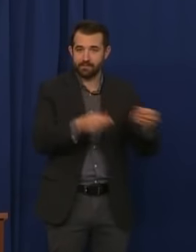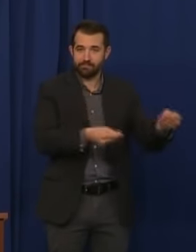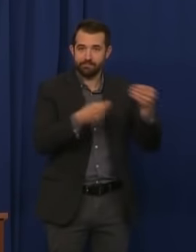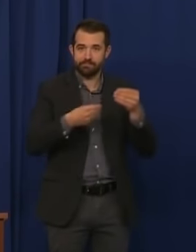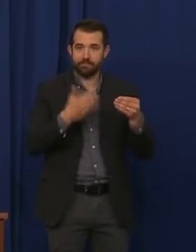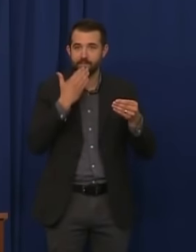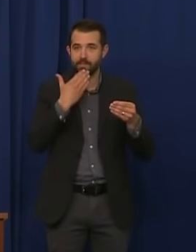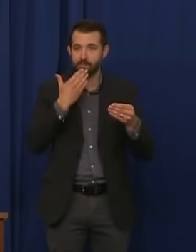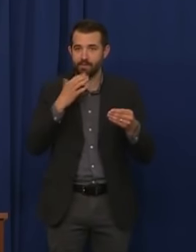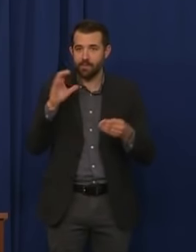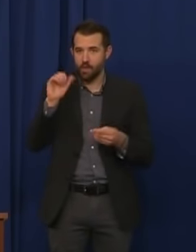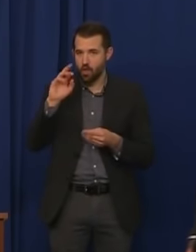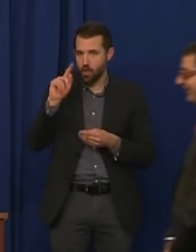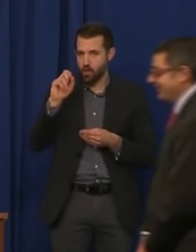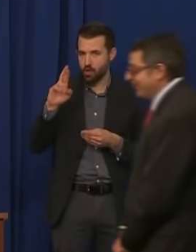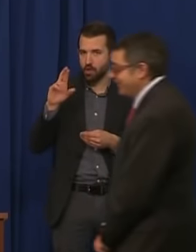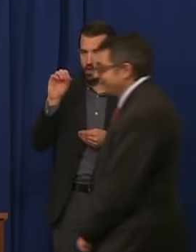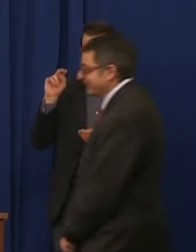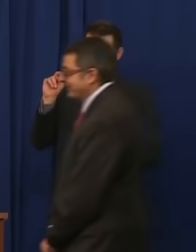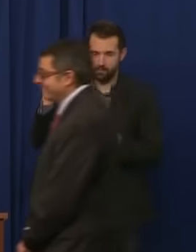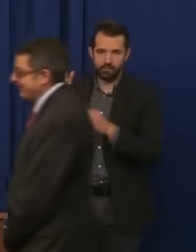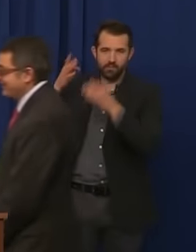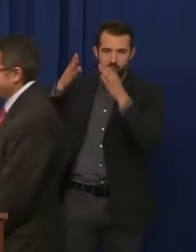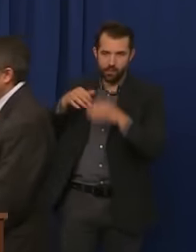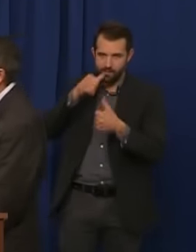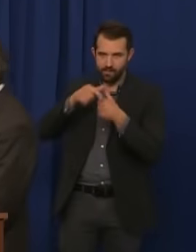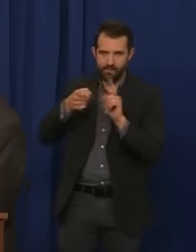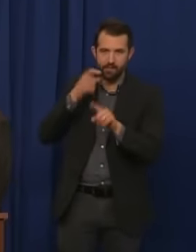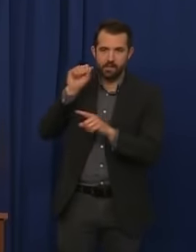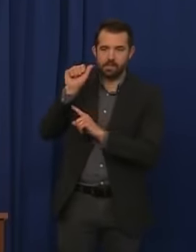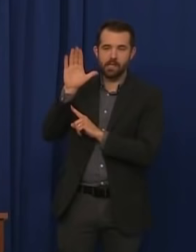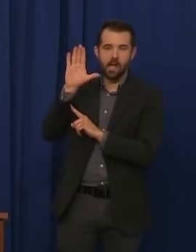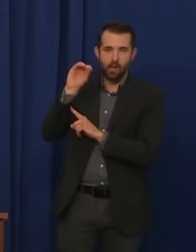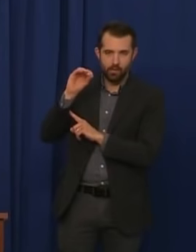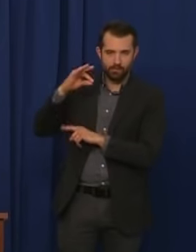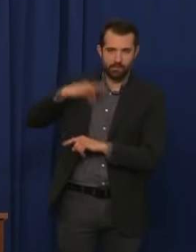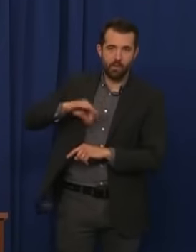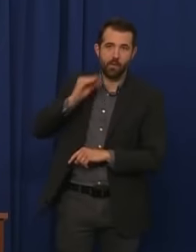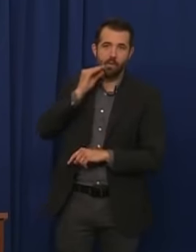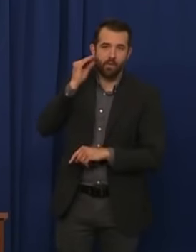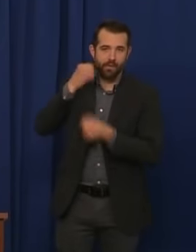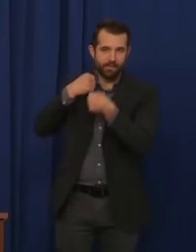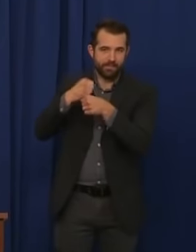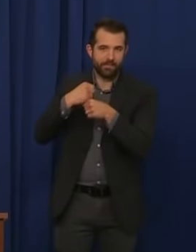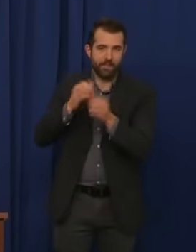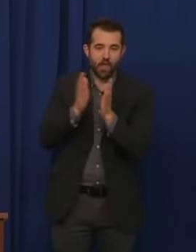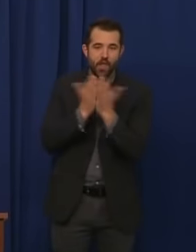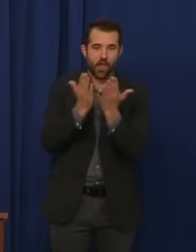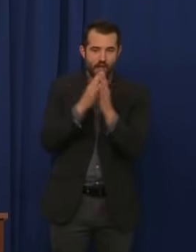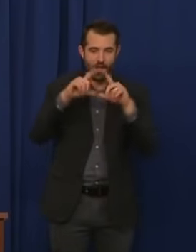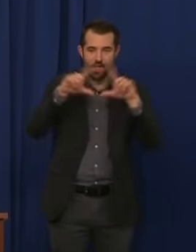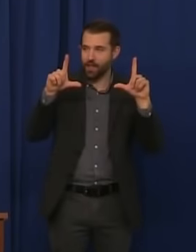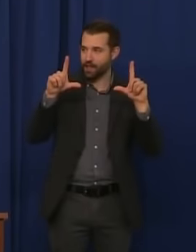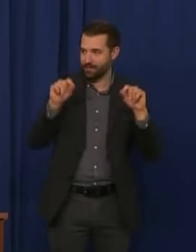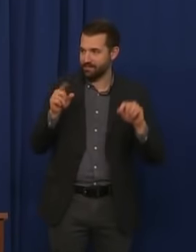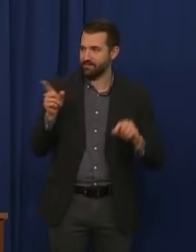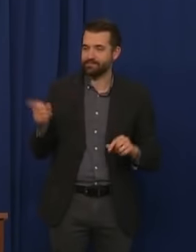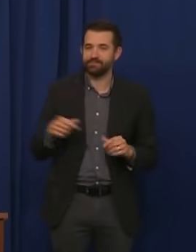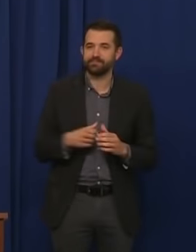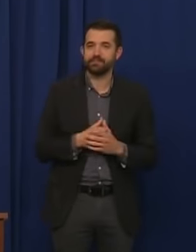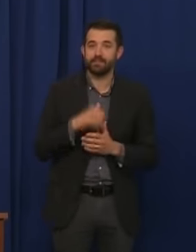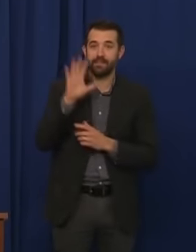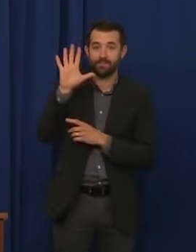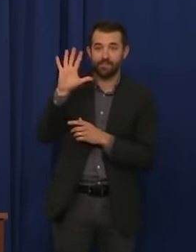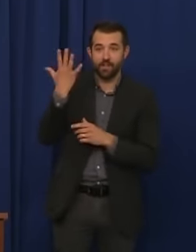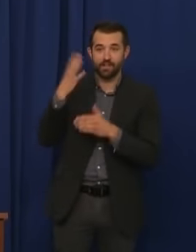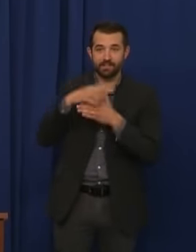from Saco, Maine, for sending this beautiful, I'm sure it's handmade, card, enclosing a $5 bill. Oh